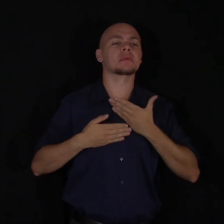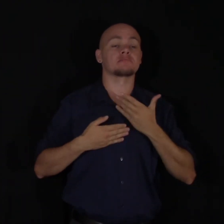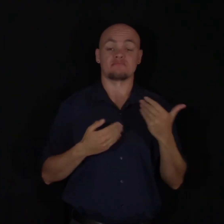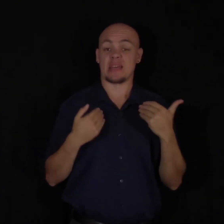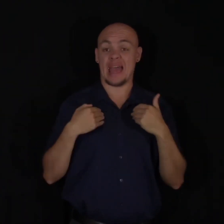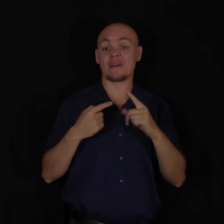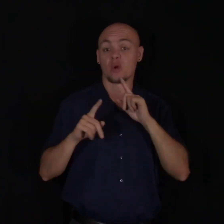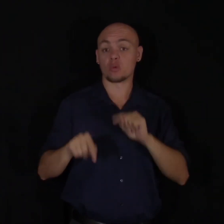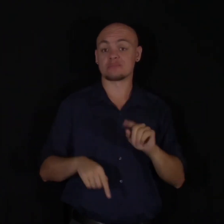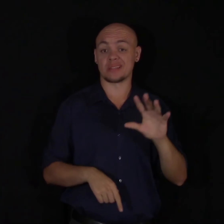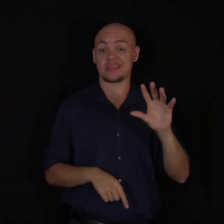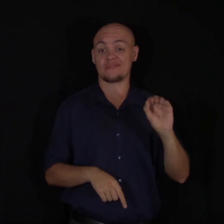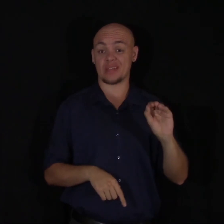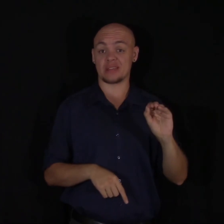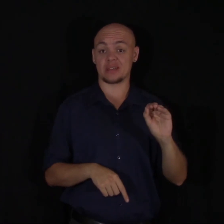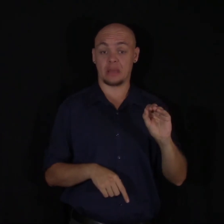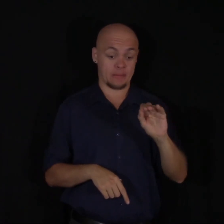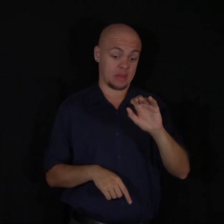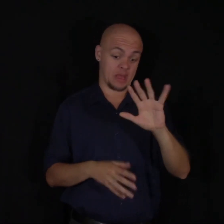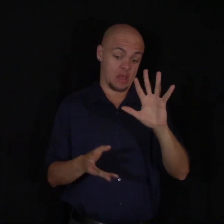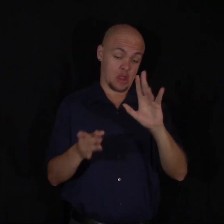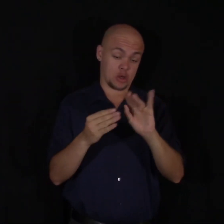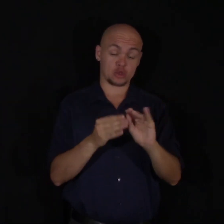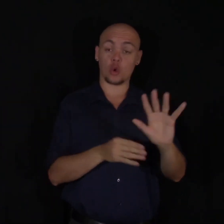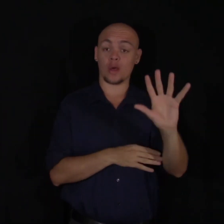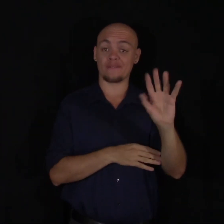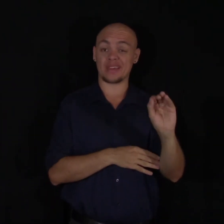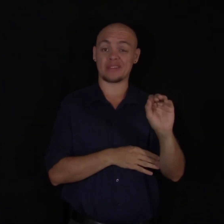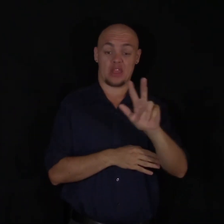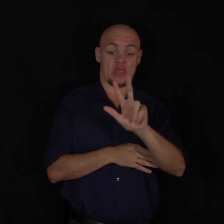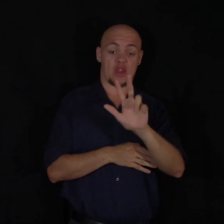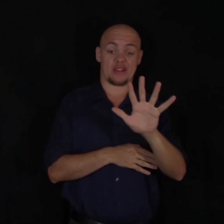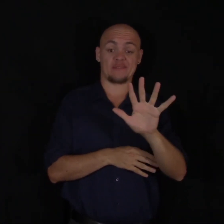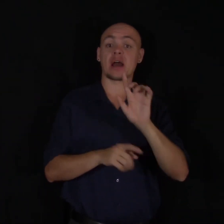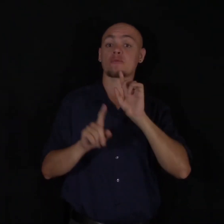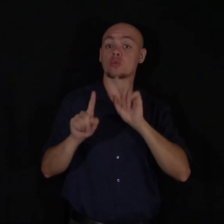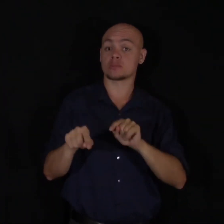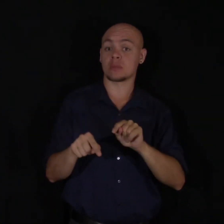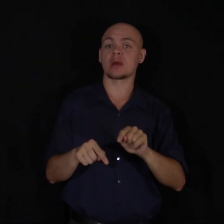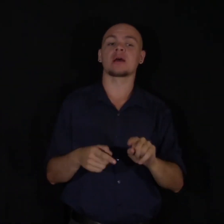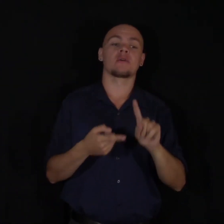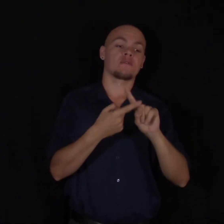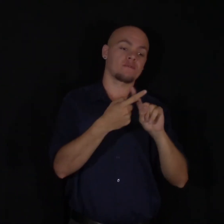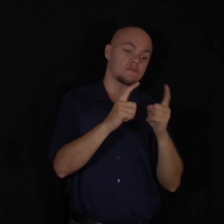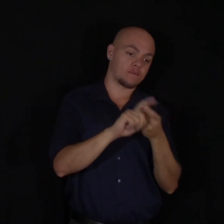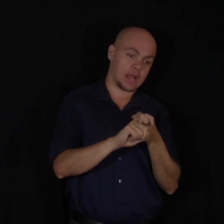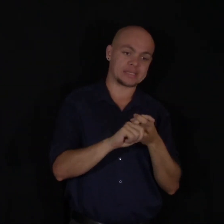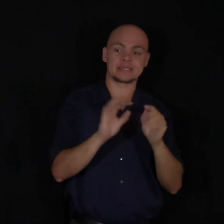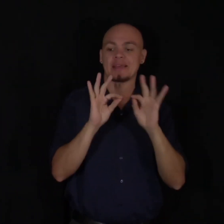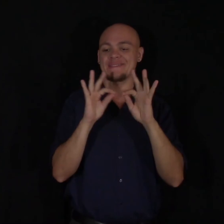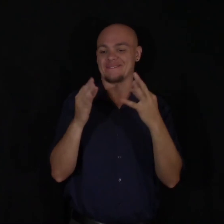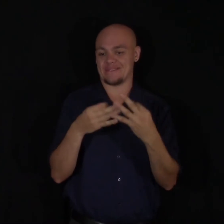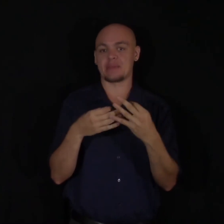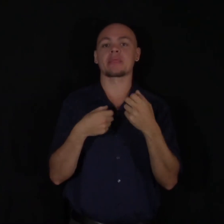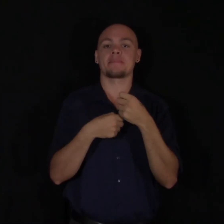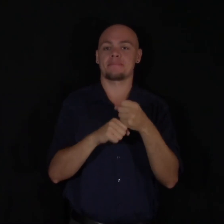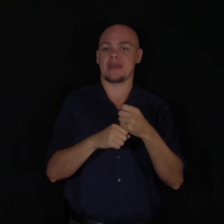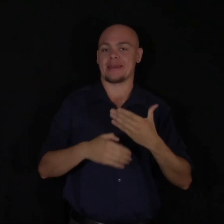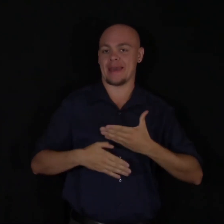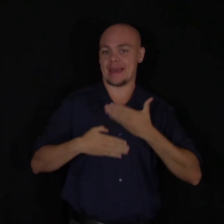But out of the 50, 35 people responded that friends or family made them happy. So, surely this shows that